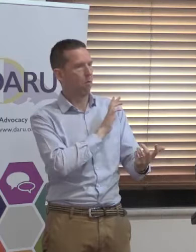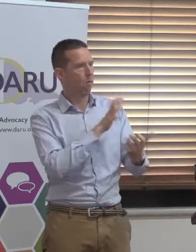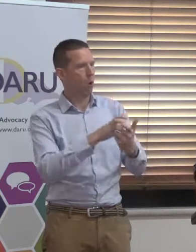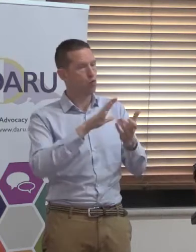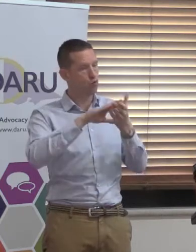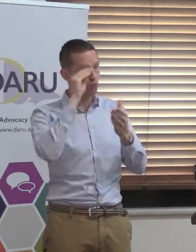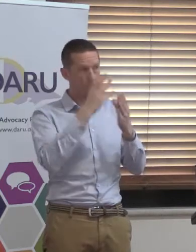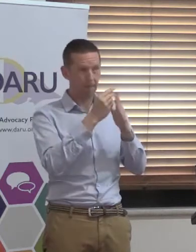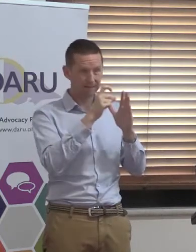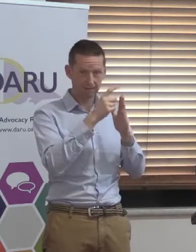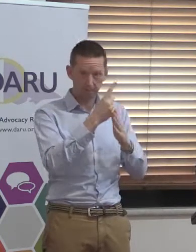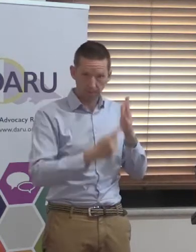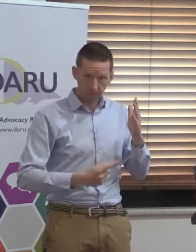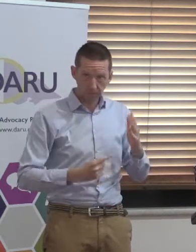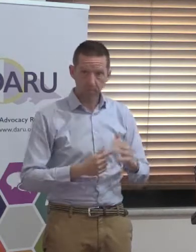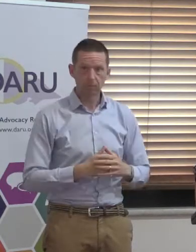students with disabilities in